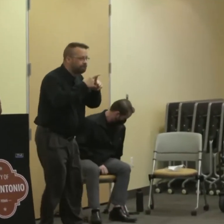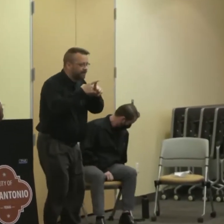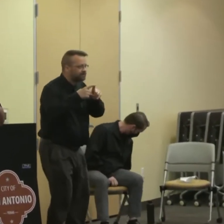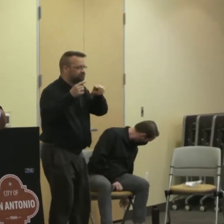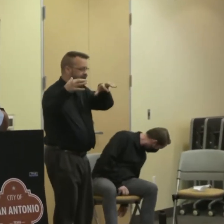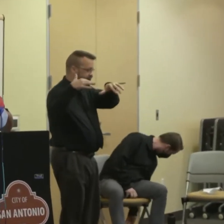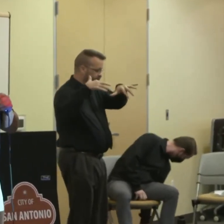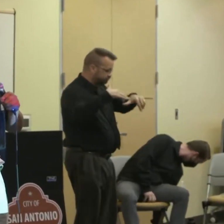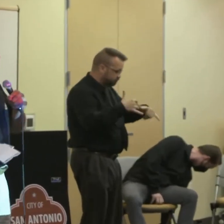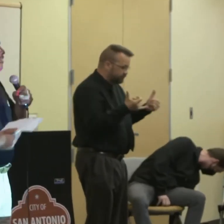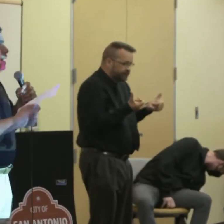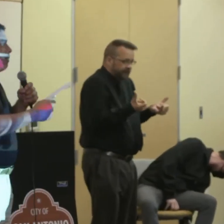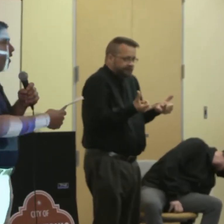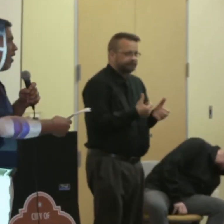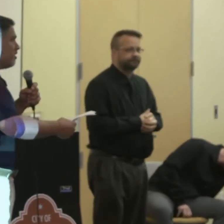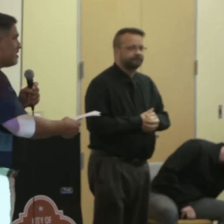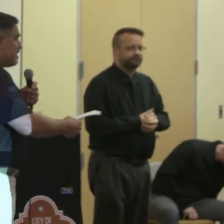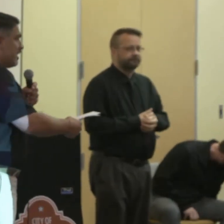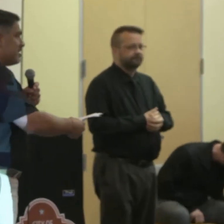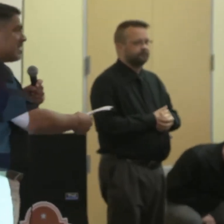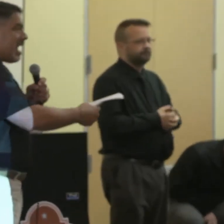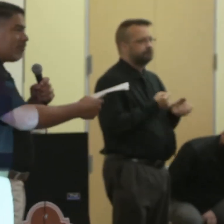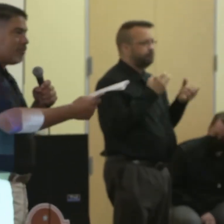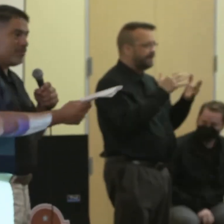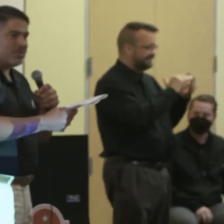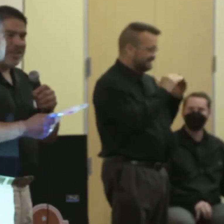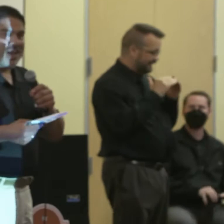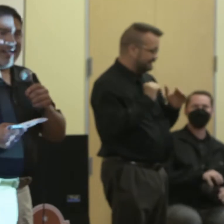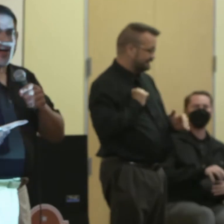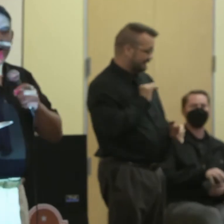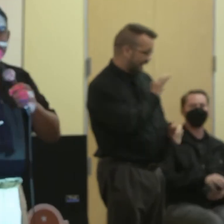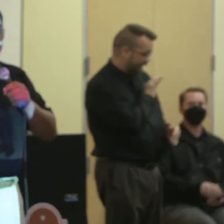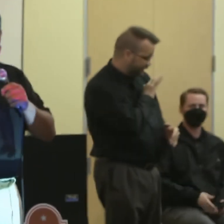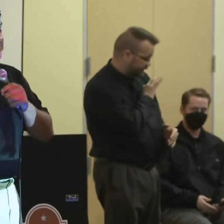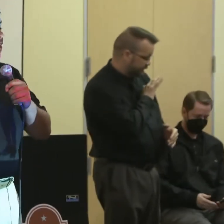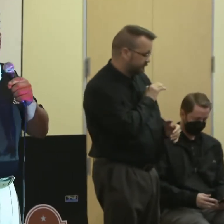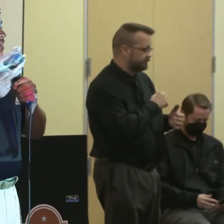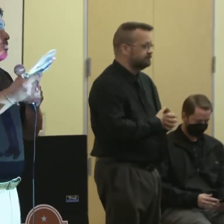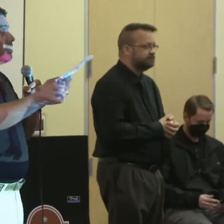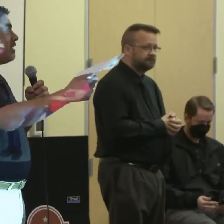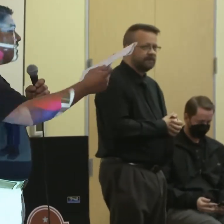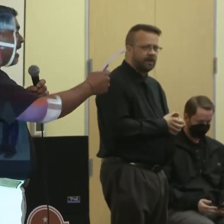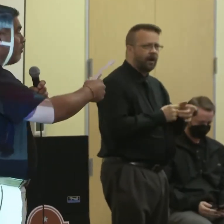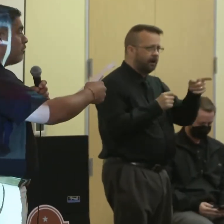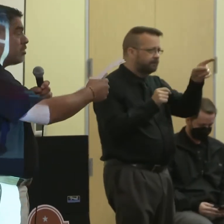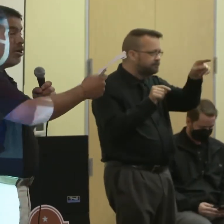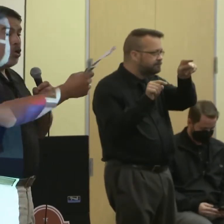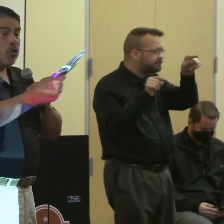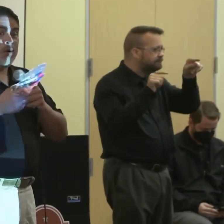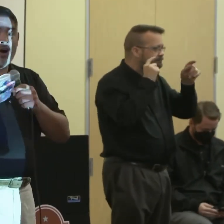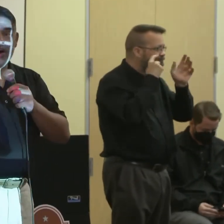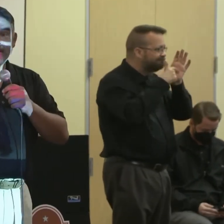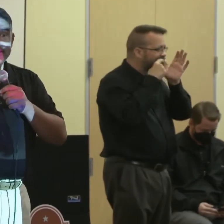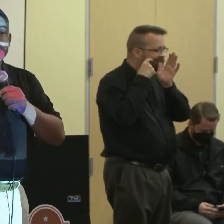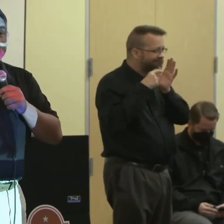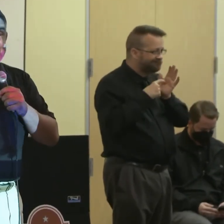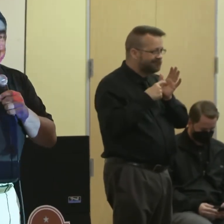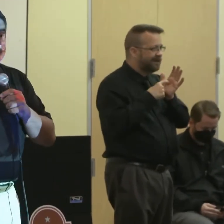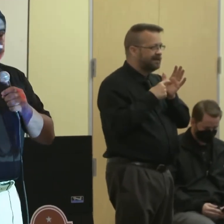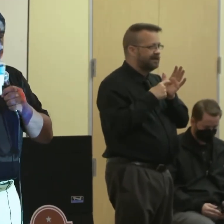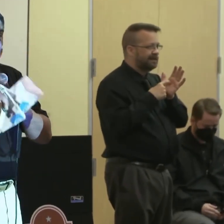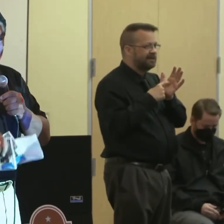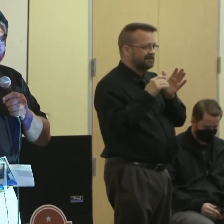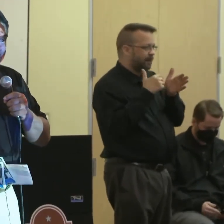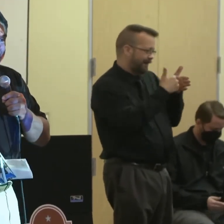neighbors. Some of them are city staffers. In fact, we have some city staffers who are District